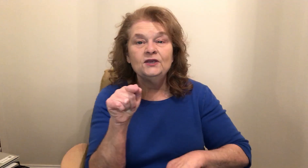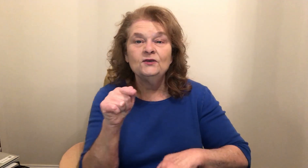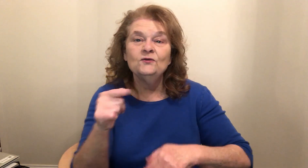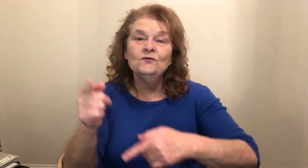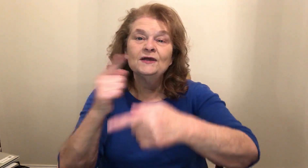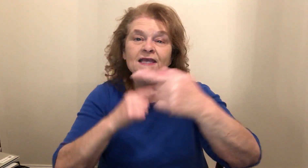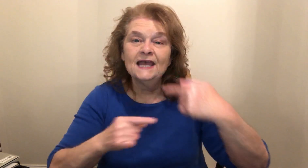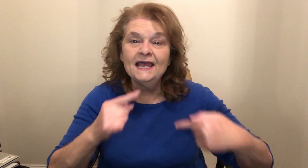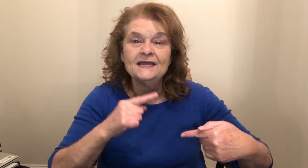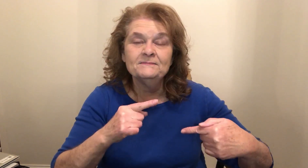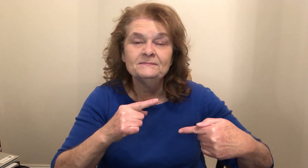you came.